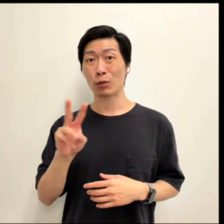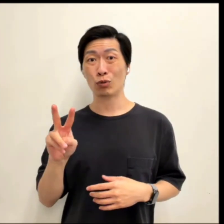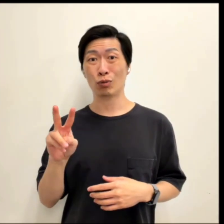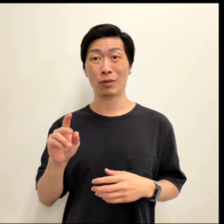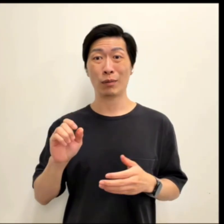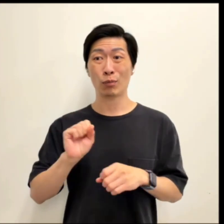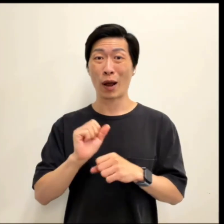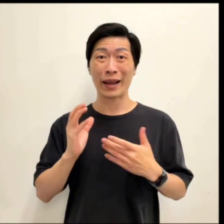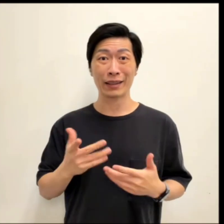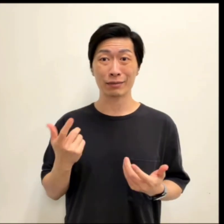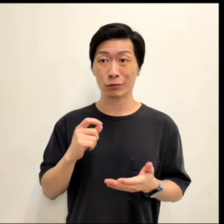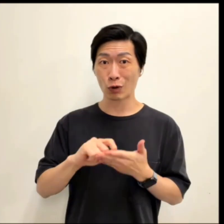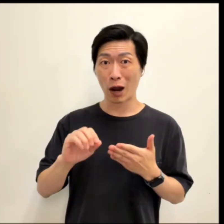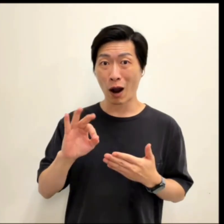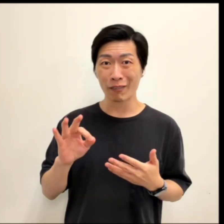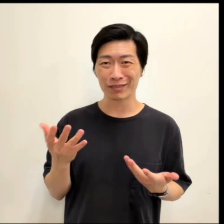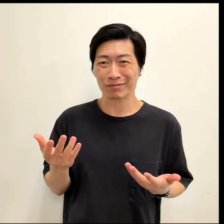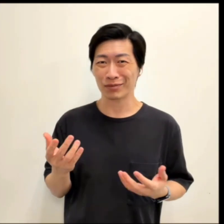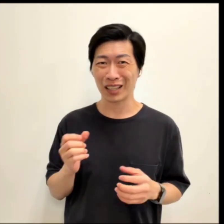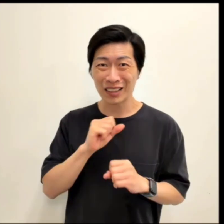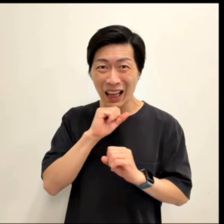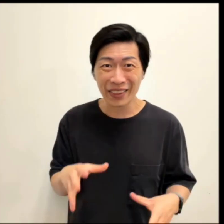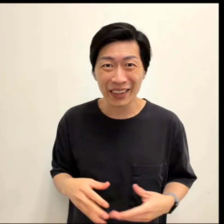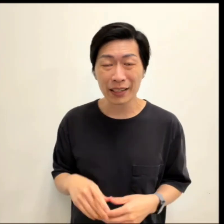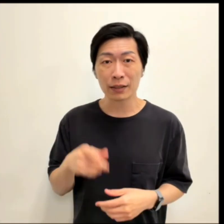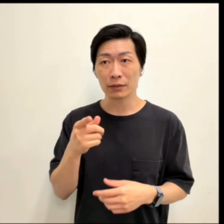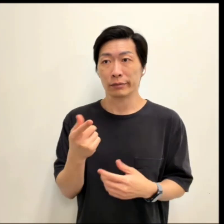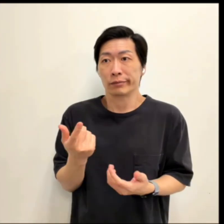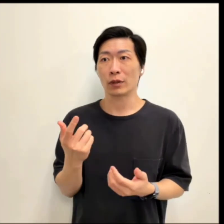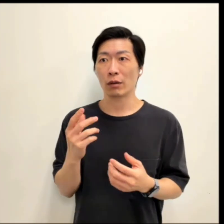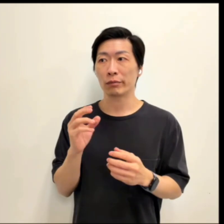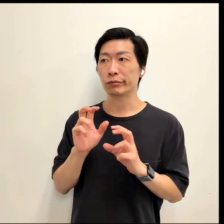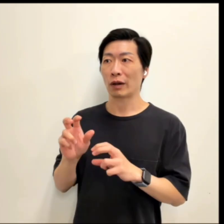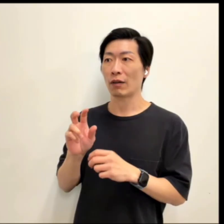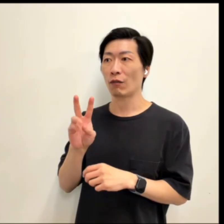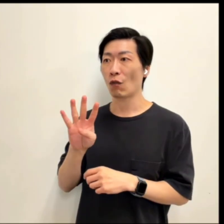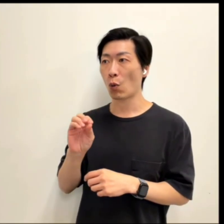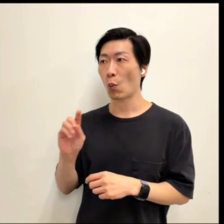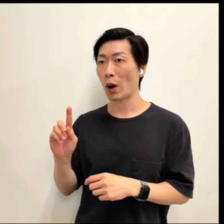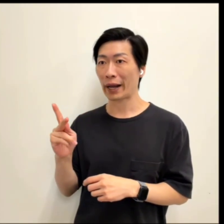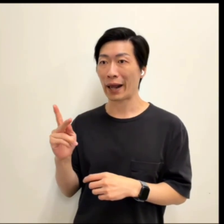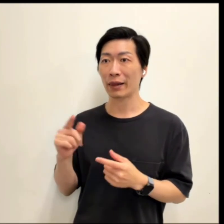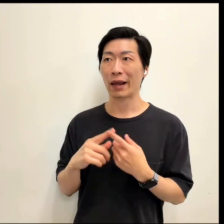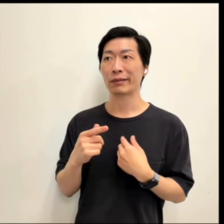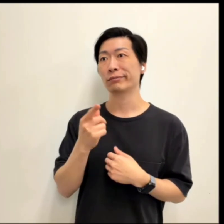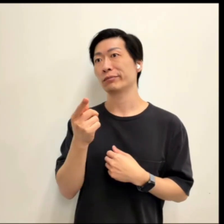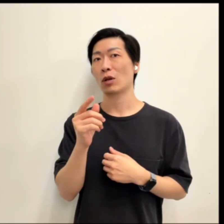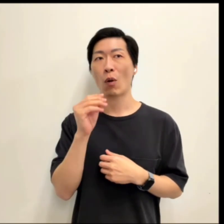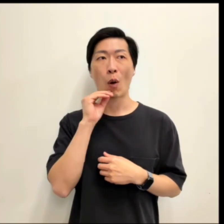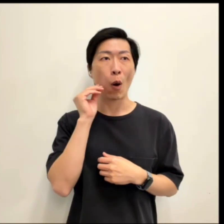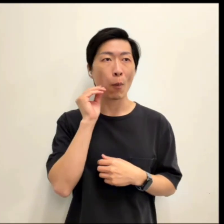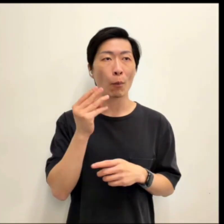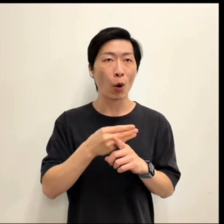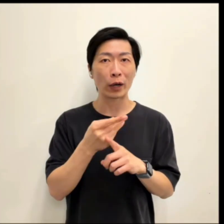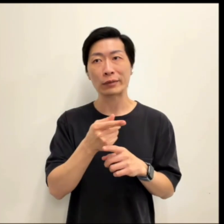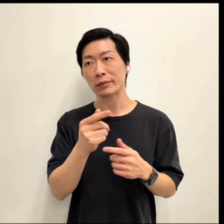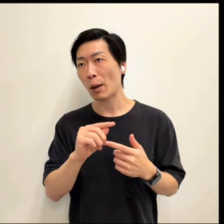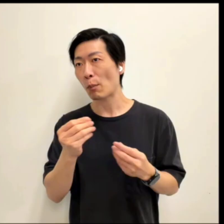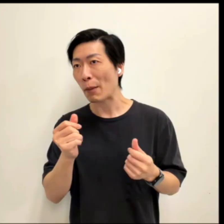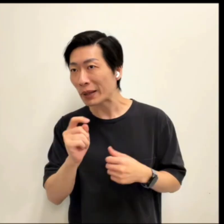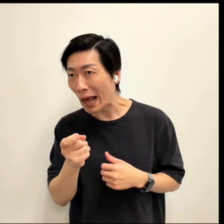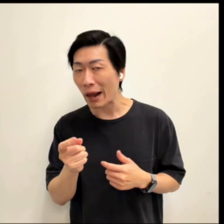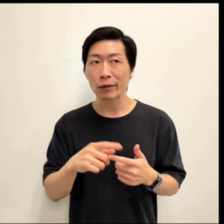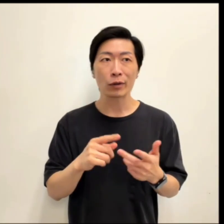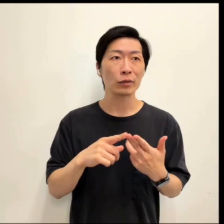W-2 employee? What can they write off? Absolutely nothing. You're putting money into a 401k. You're hoping that you have a home so you can write off your property taxes or mortgage